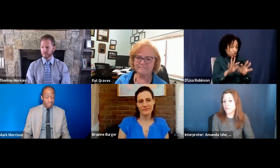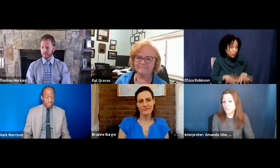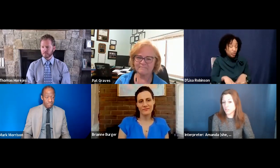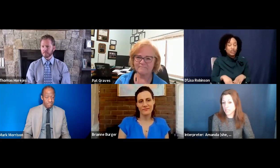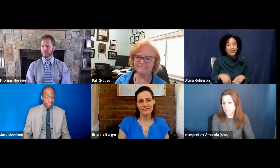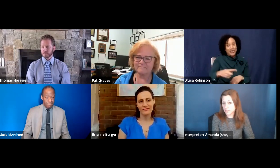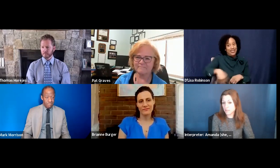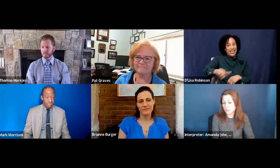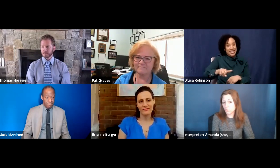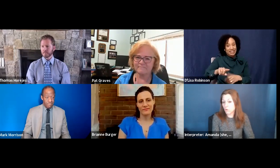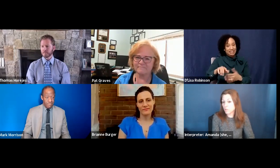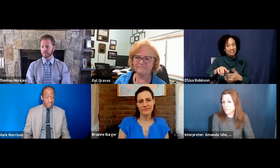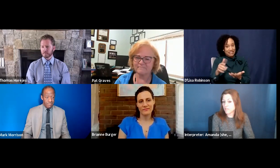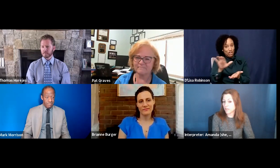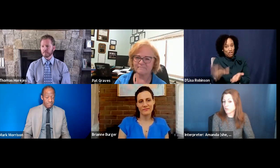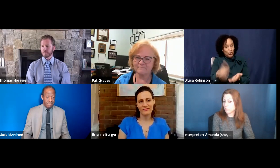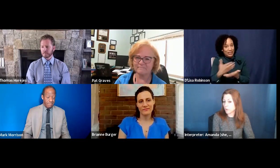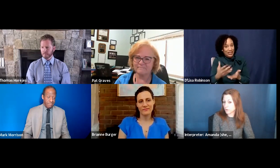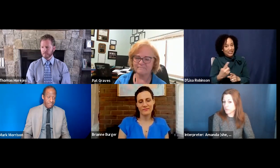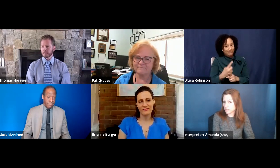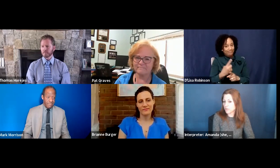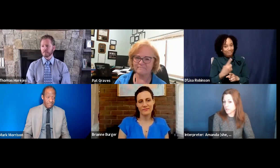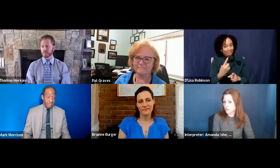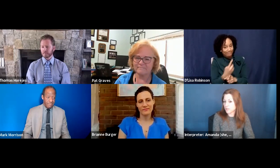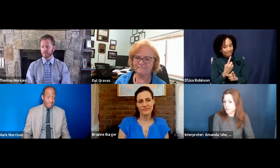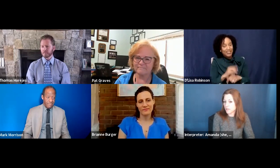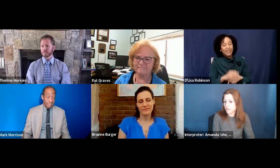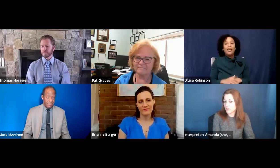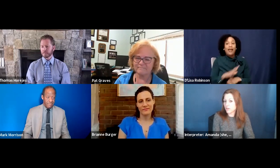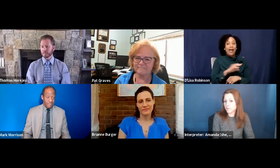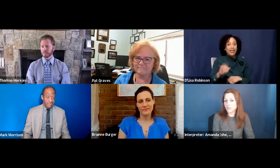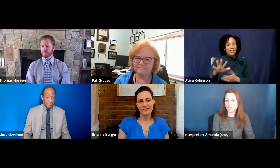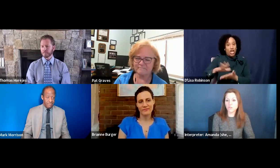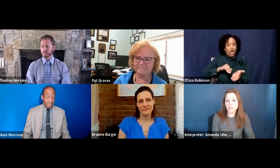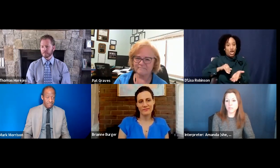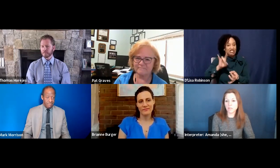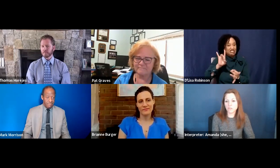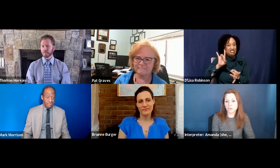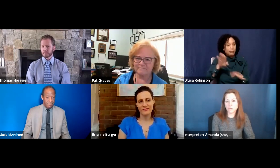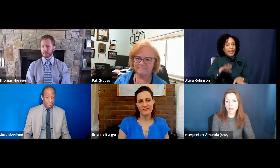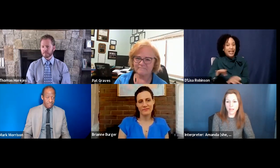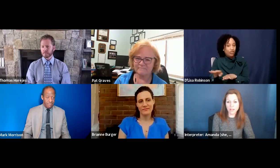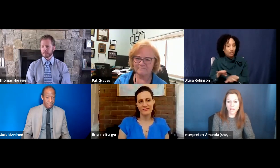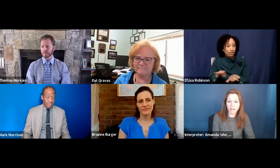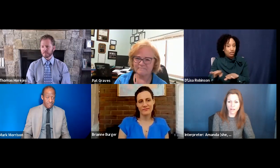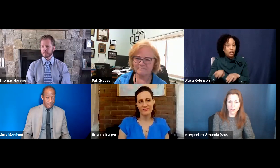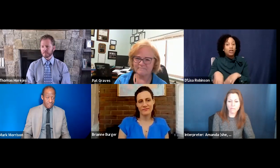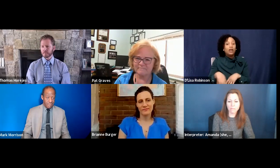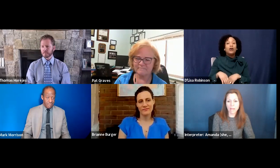working with, agencies or with specific interpreters, they're going to be used to doing something a certain